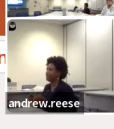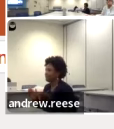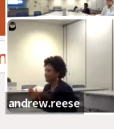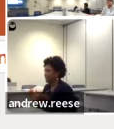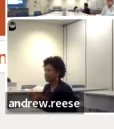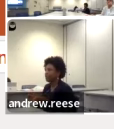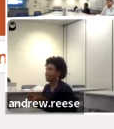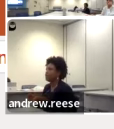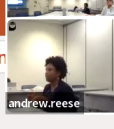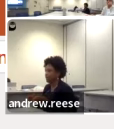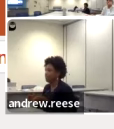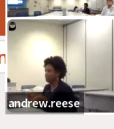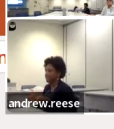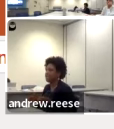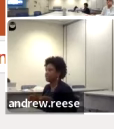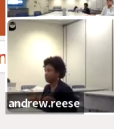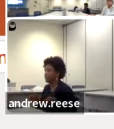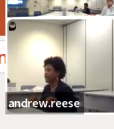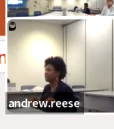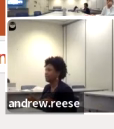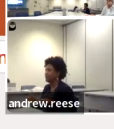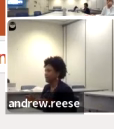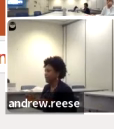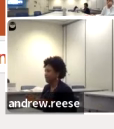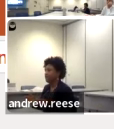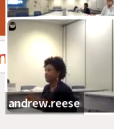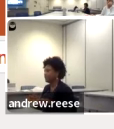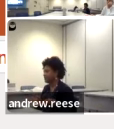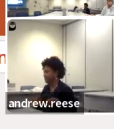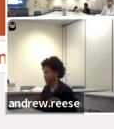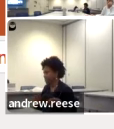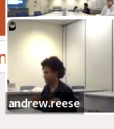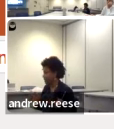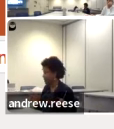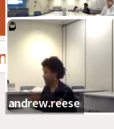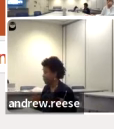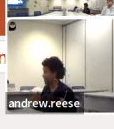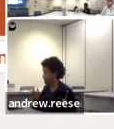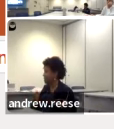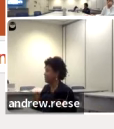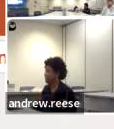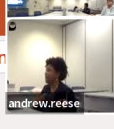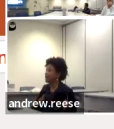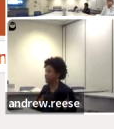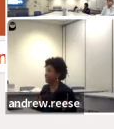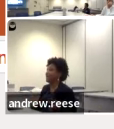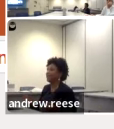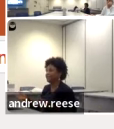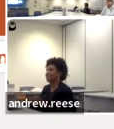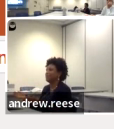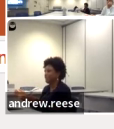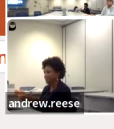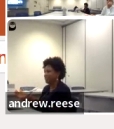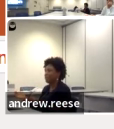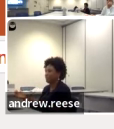agency, has done a good job making sure that the vendors or the supported employment vendors on the RSA are